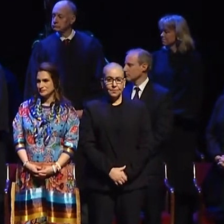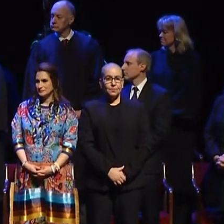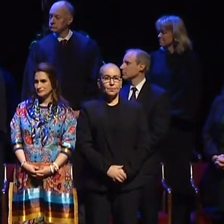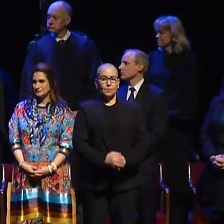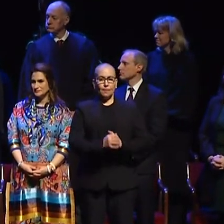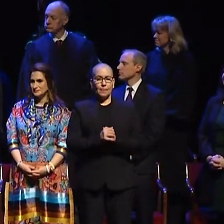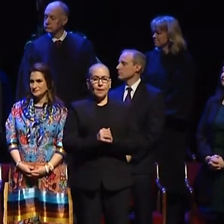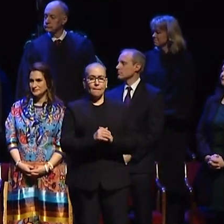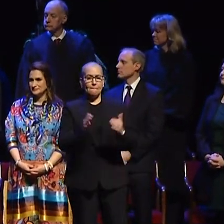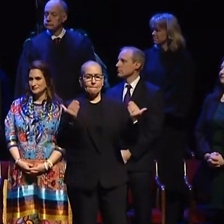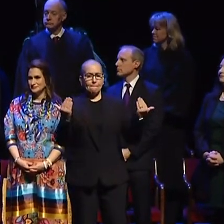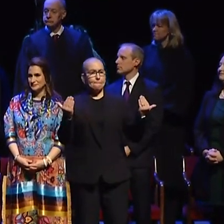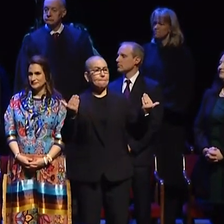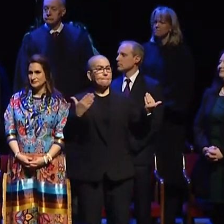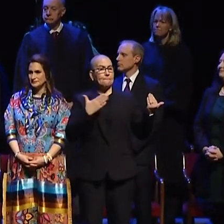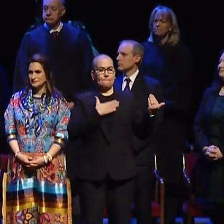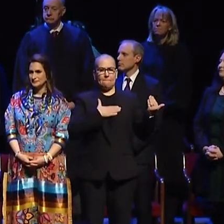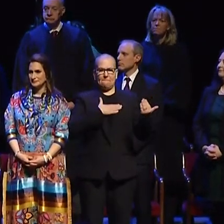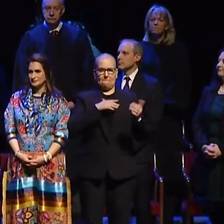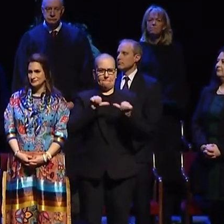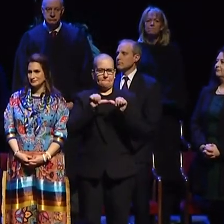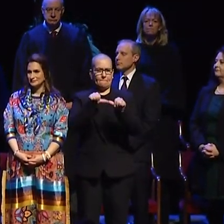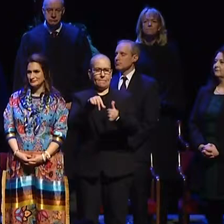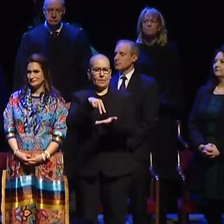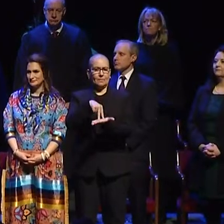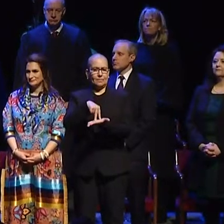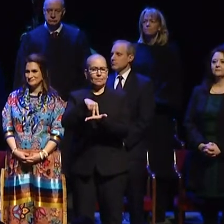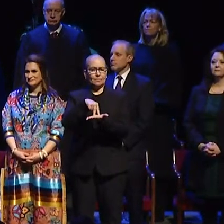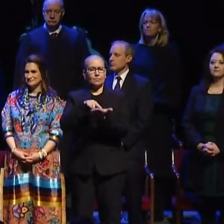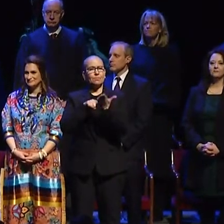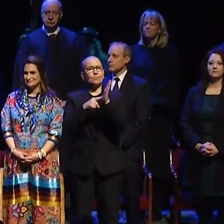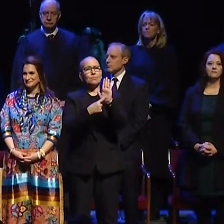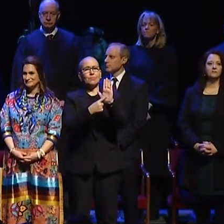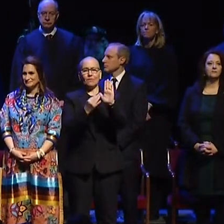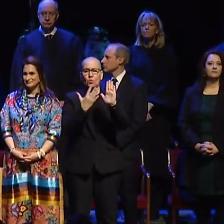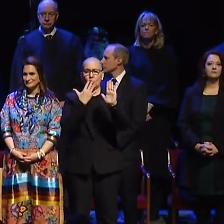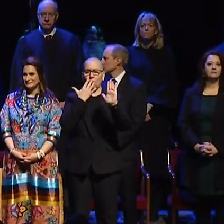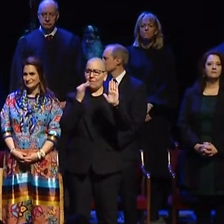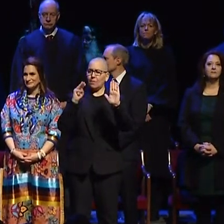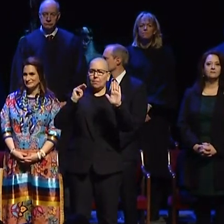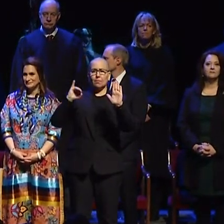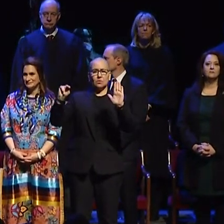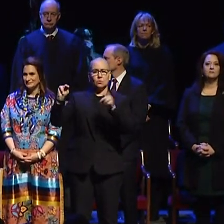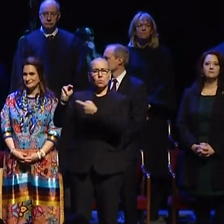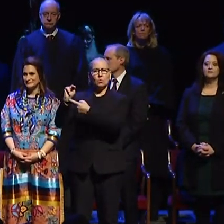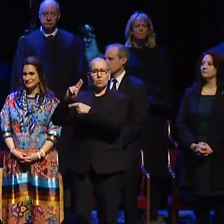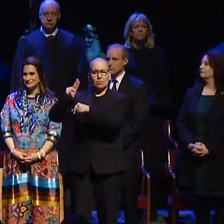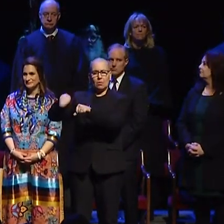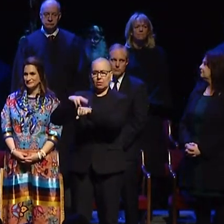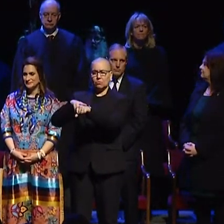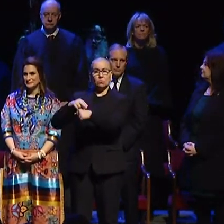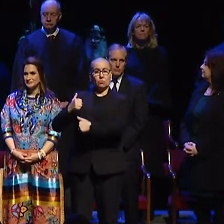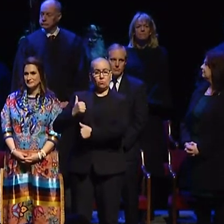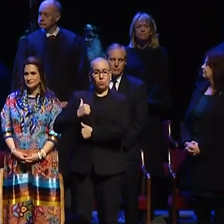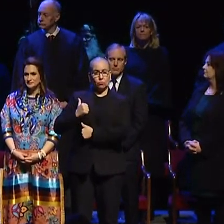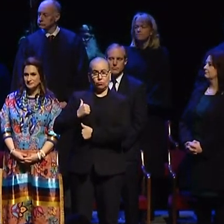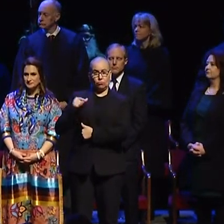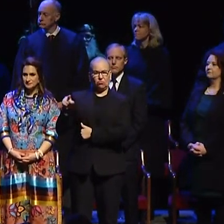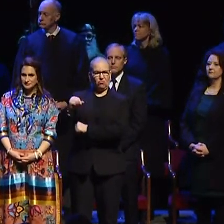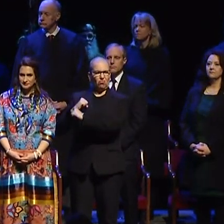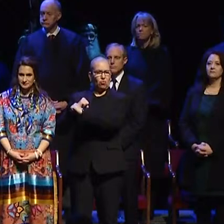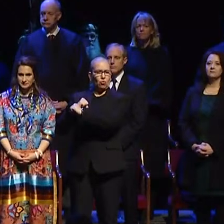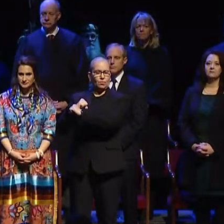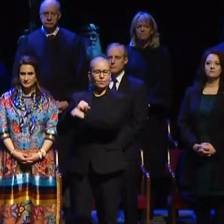And now please remain standing for the presentation of the colors by the Minnesota National Guard Honor Guard.